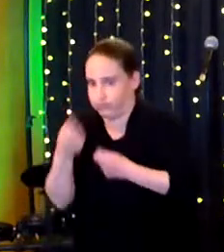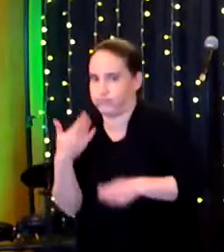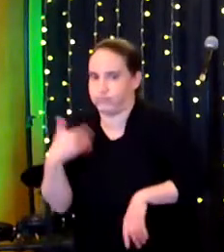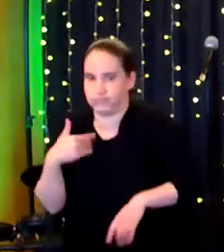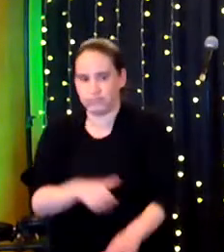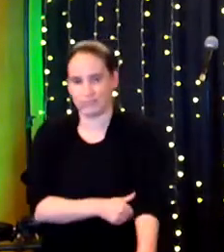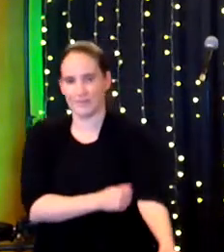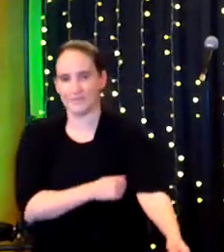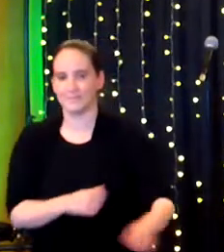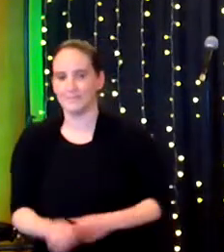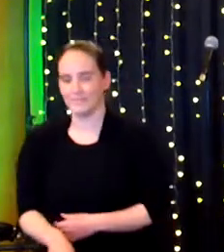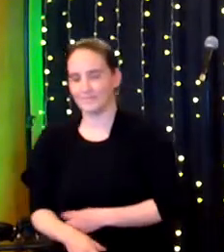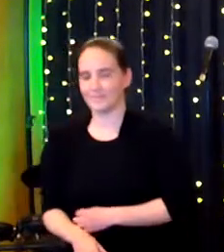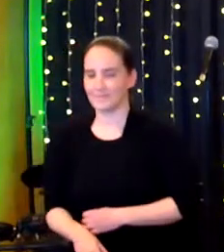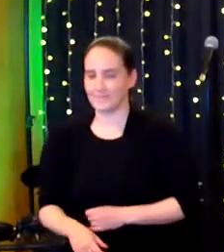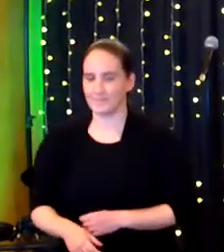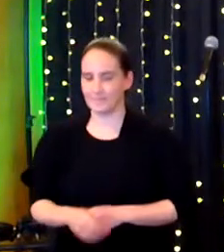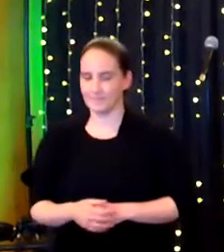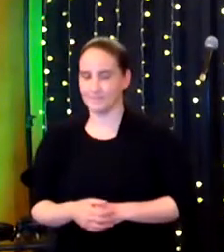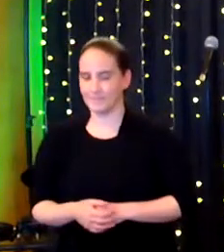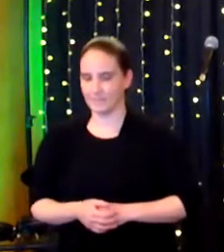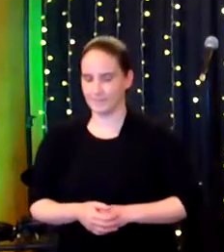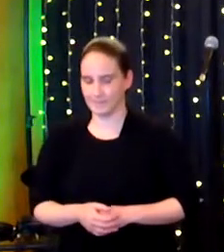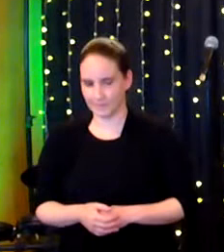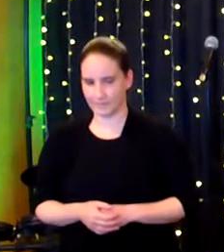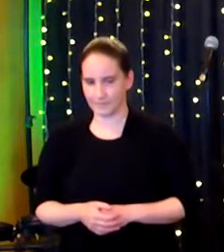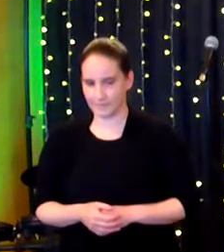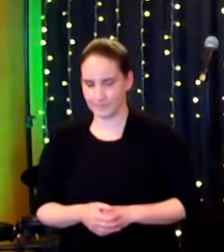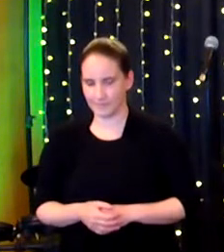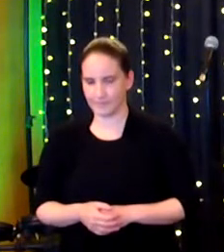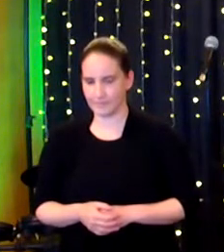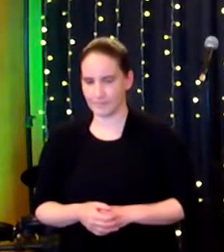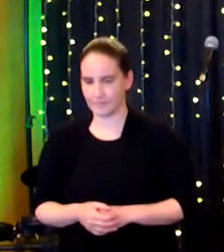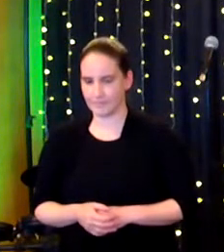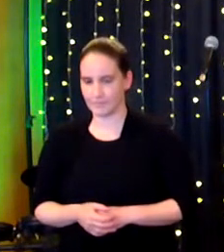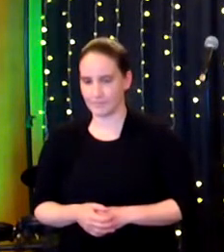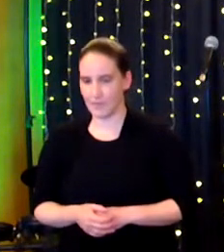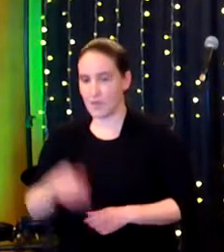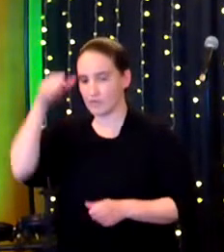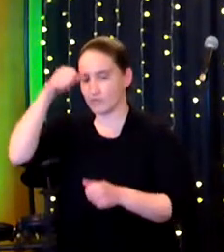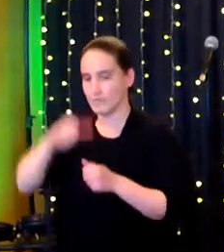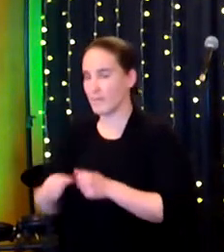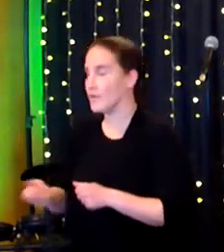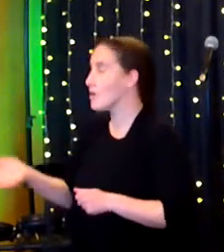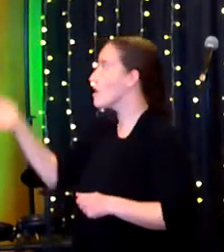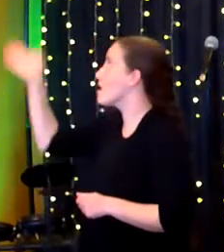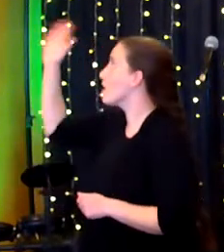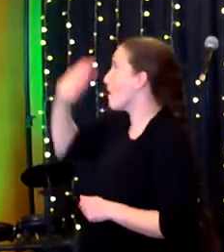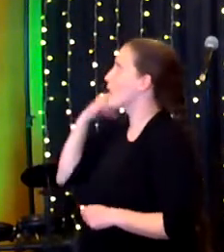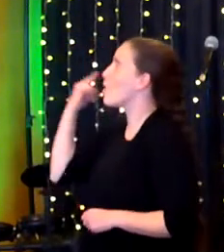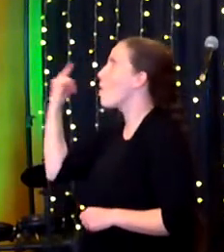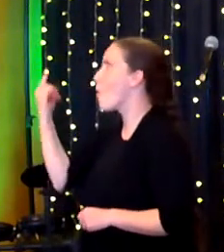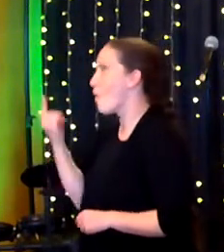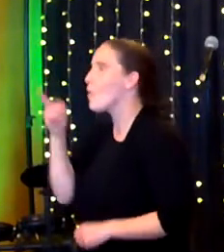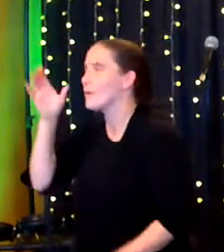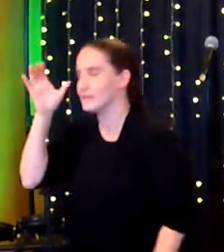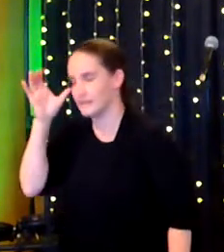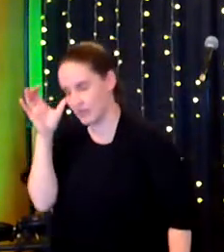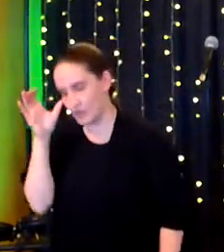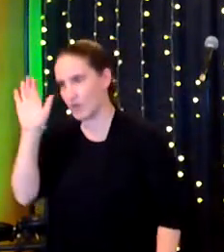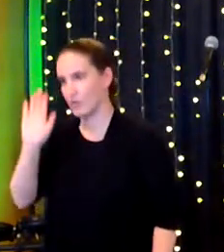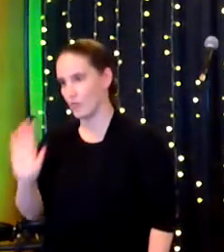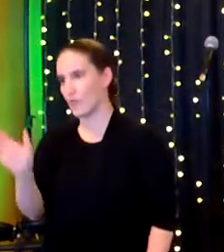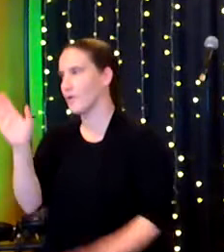gain understanding and to humble yourself before God, your words were heard. Now, we talked about at the very beginning of